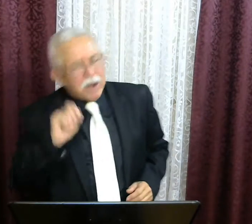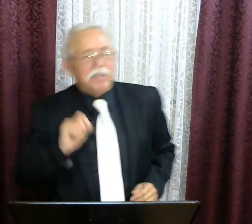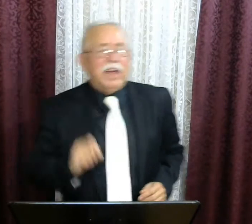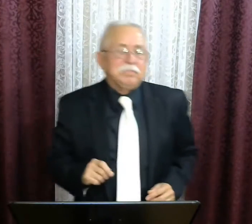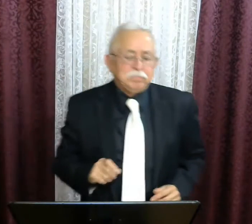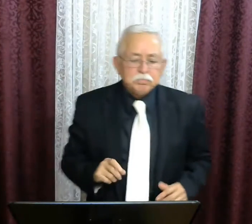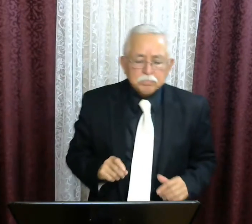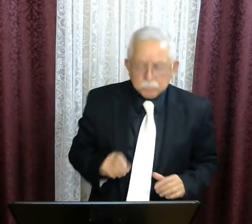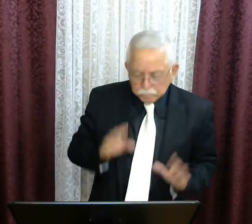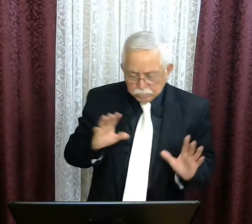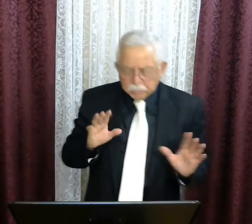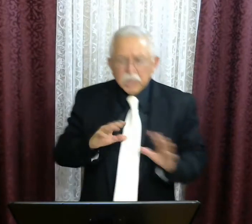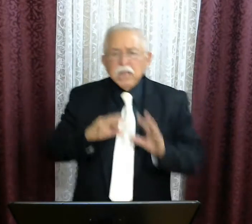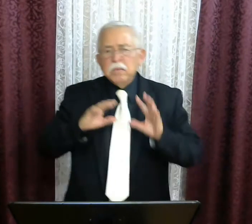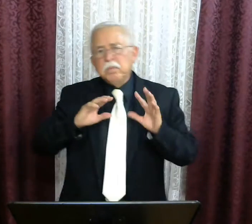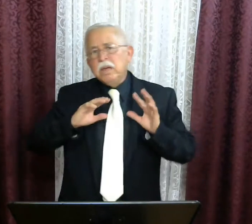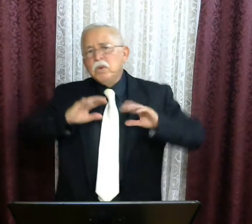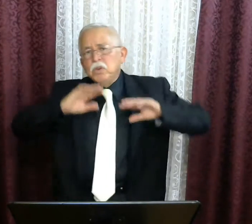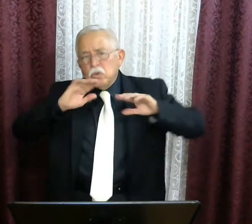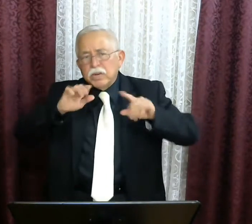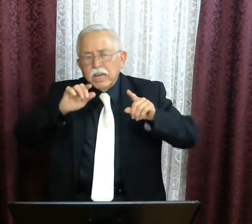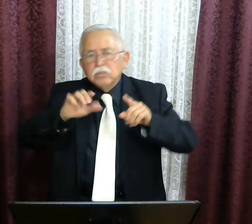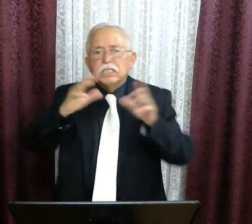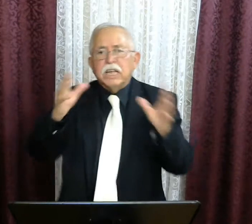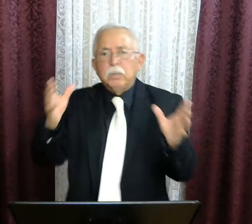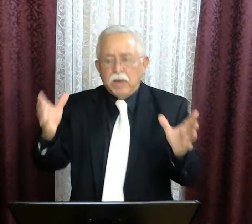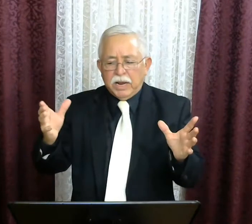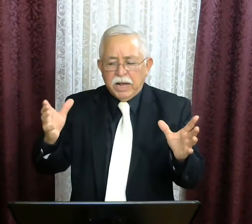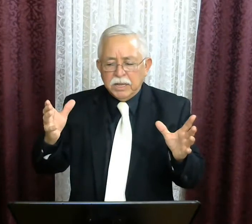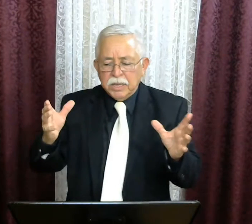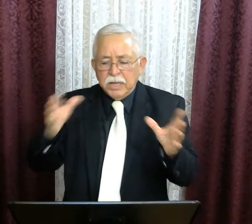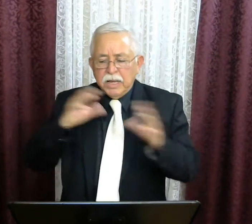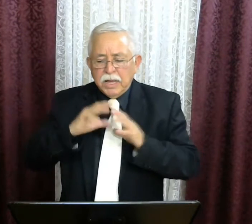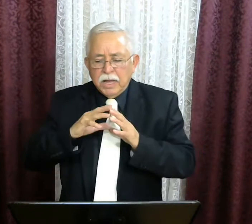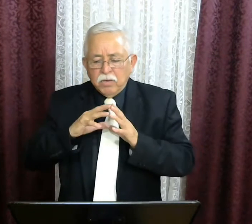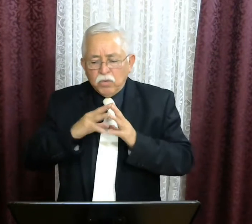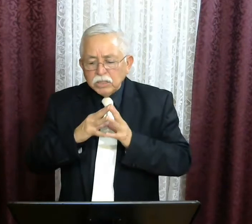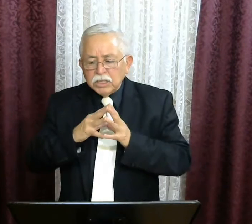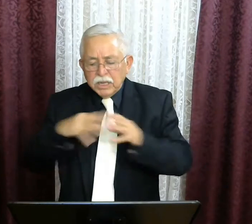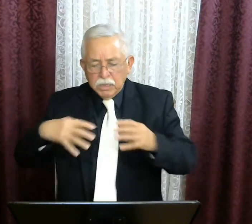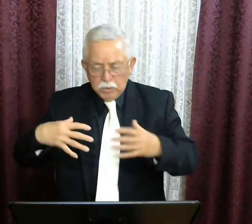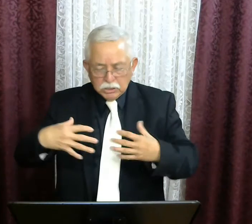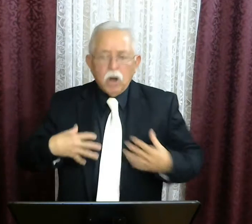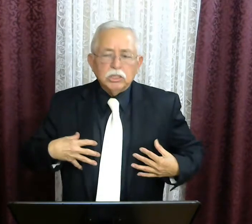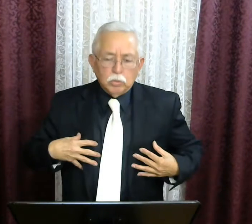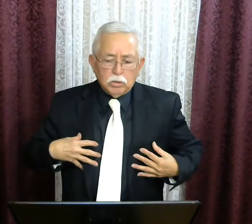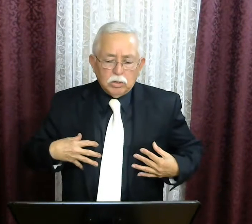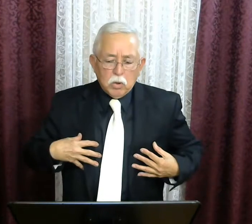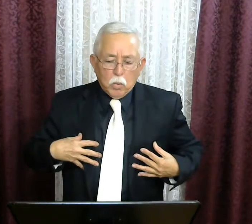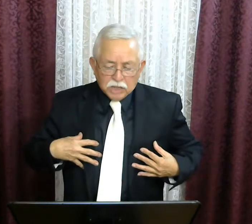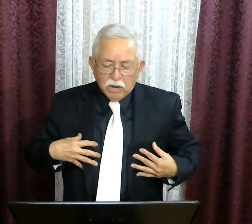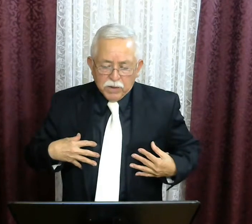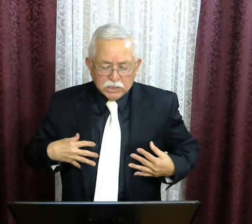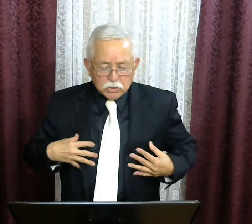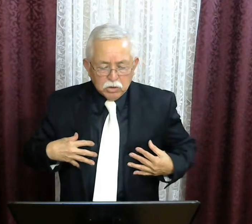that. Maybe you can understand better. First, he blessed us with salvation.